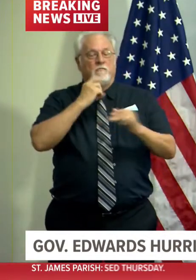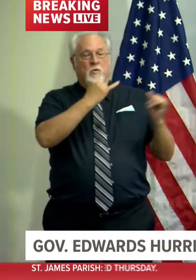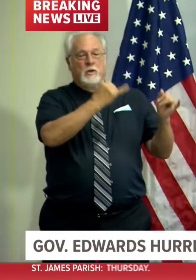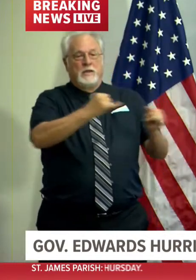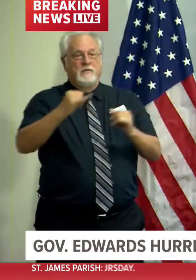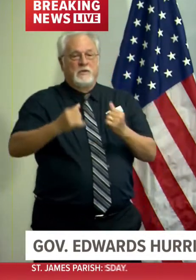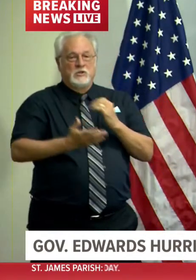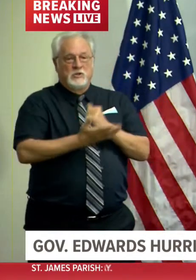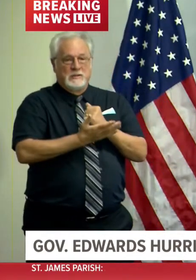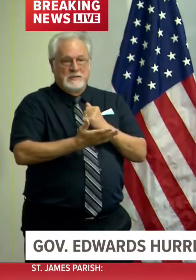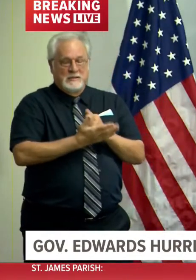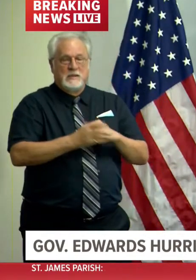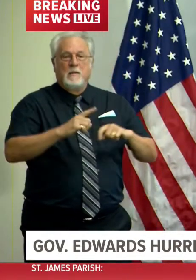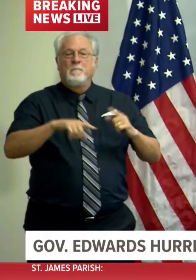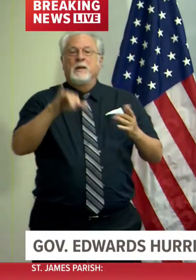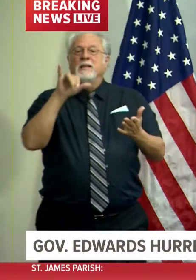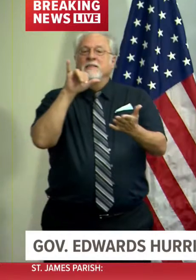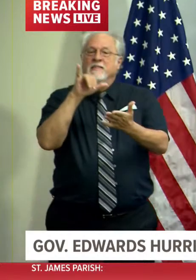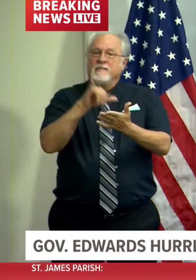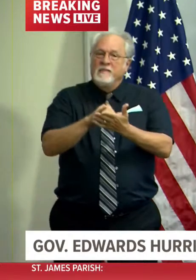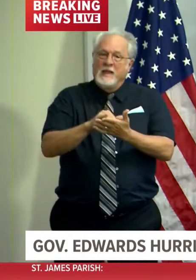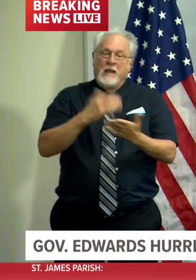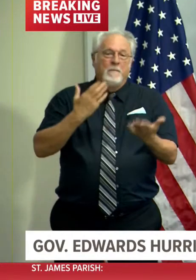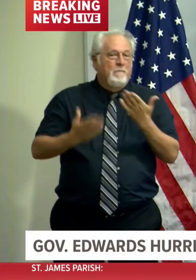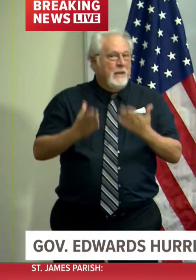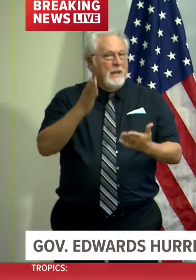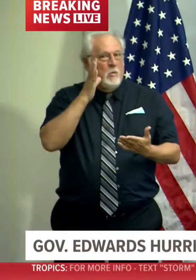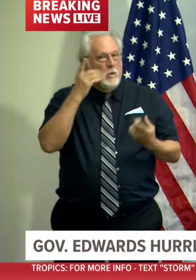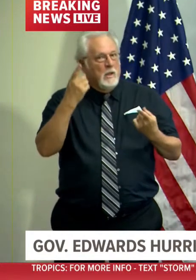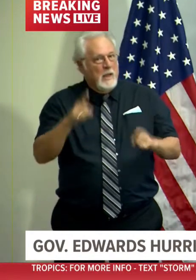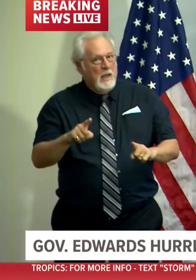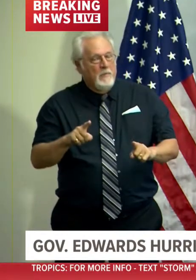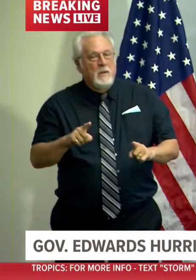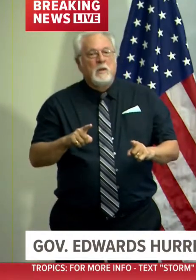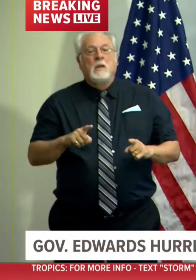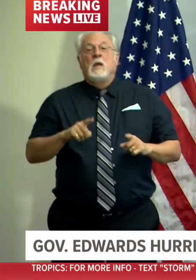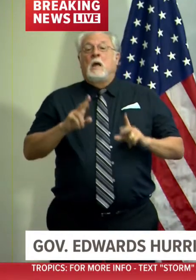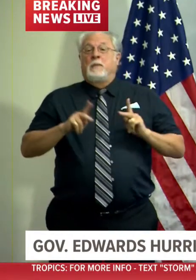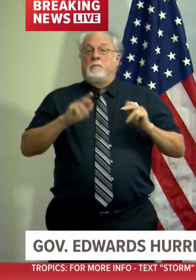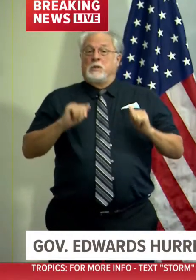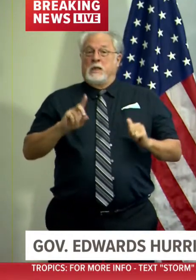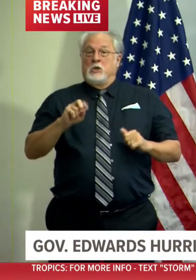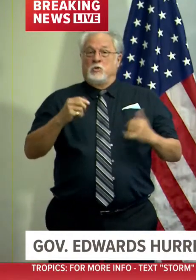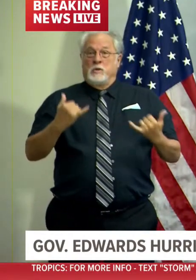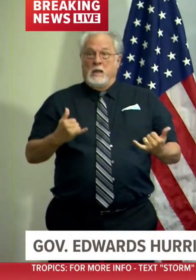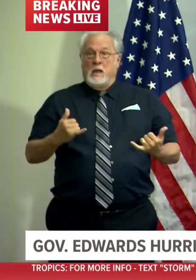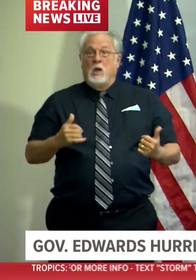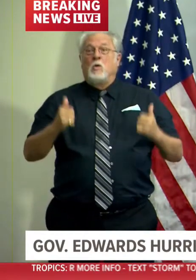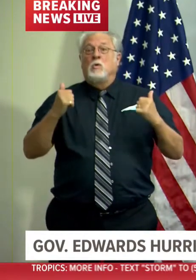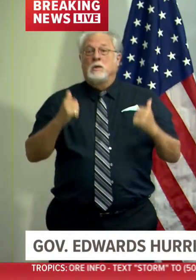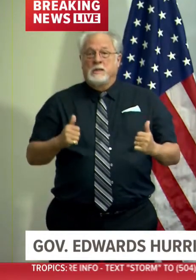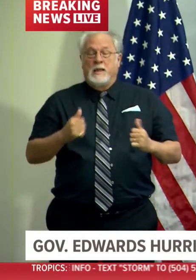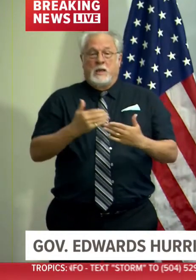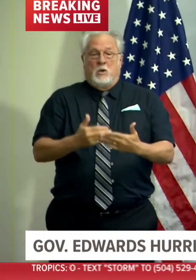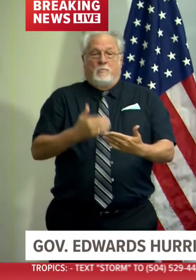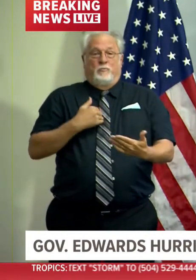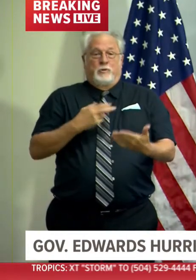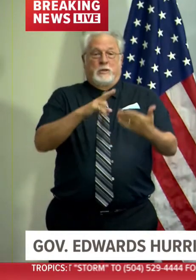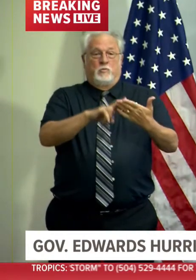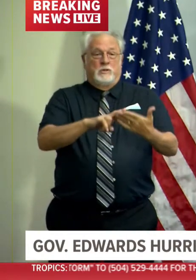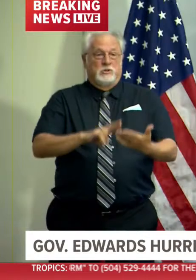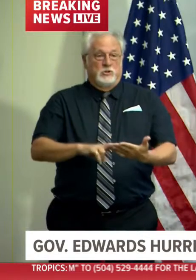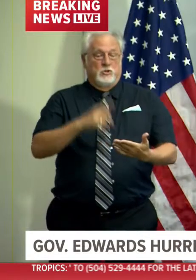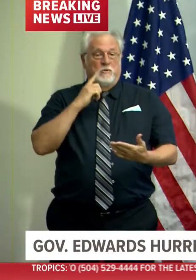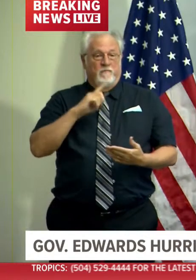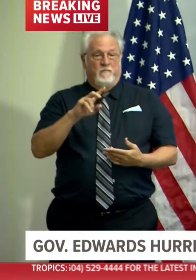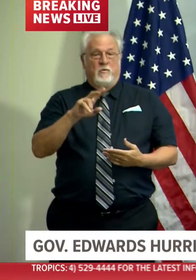available. But that may well happen. And what individuals can do now is they can pre-register